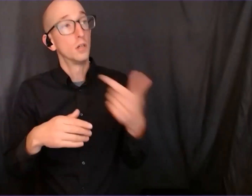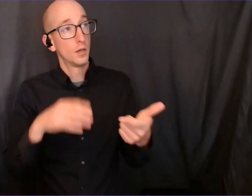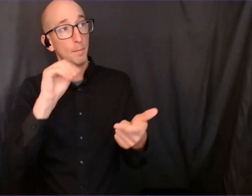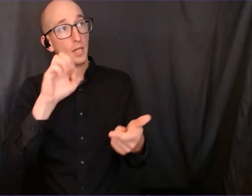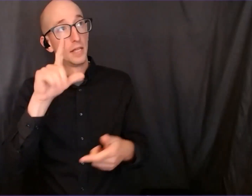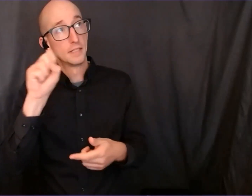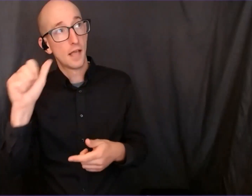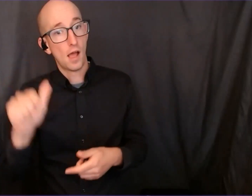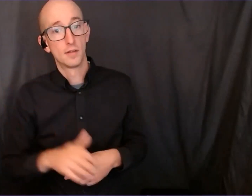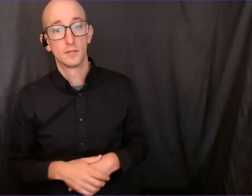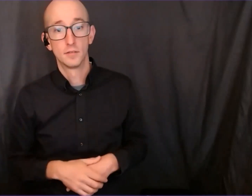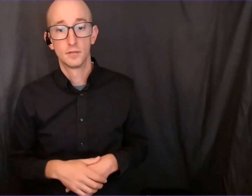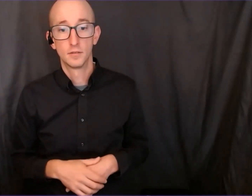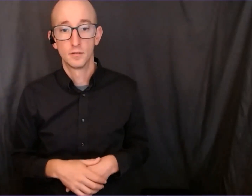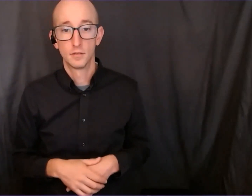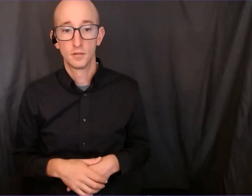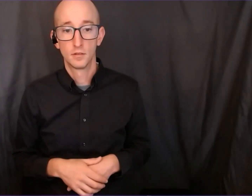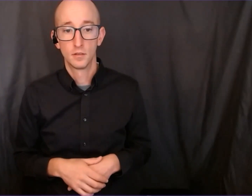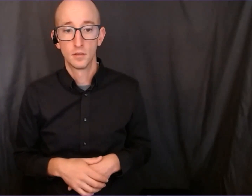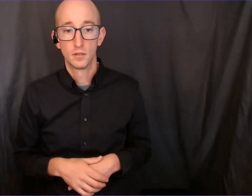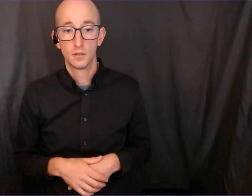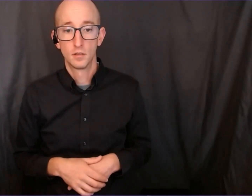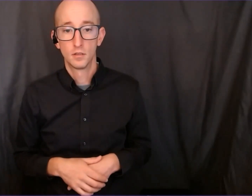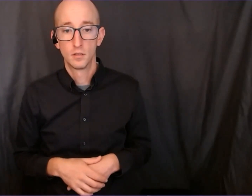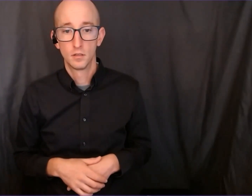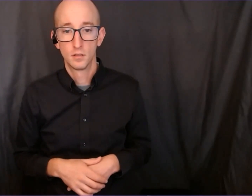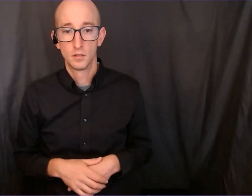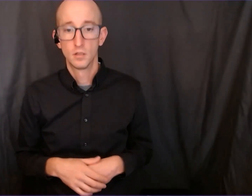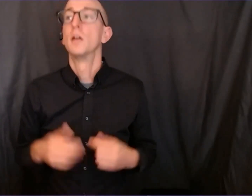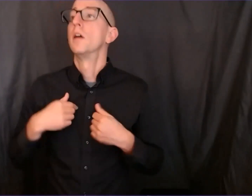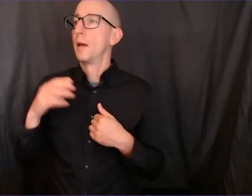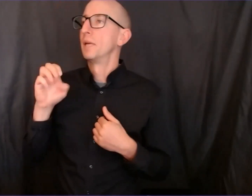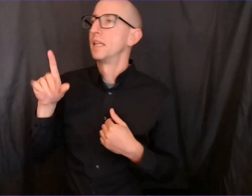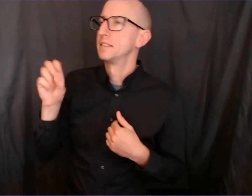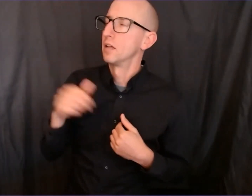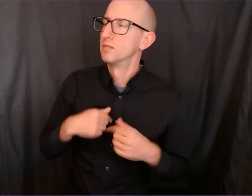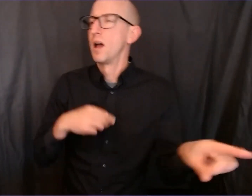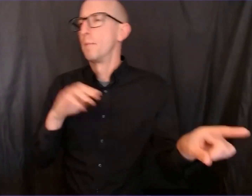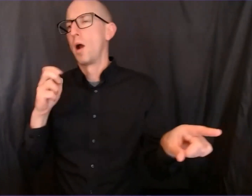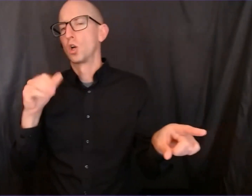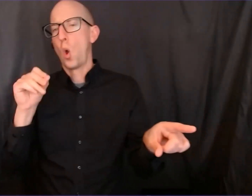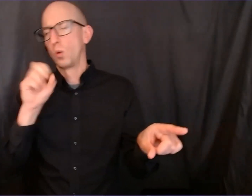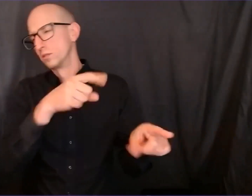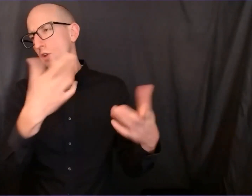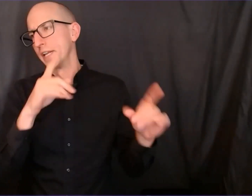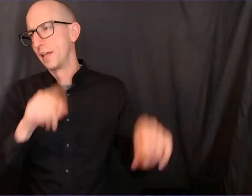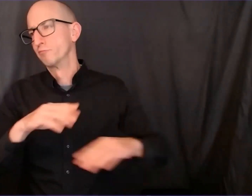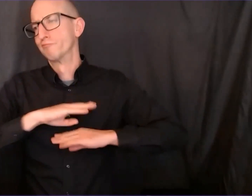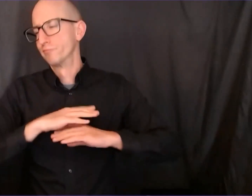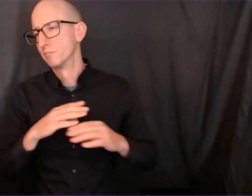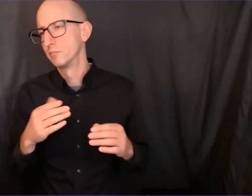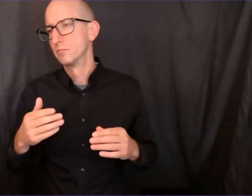Yeah, I think I can just speak to, Marcos kind of hit the nail on the head as to where I was going with the previous question. But I